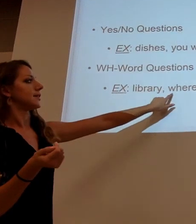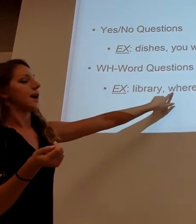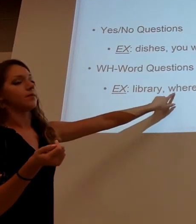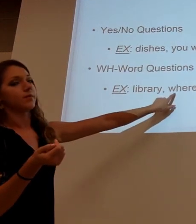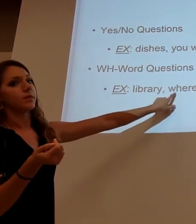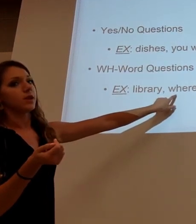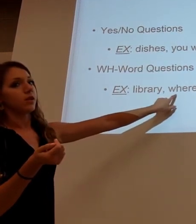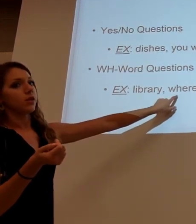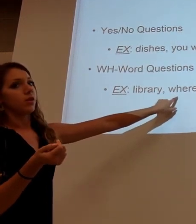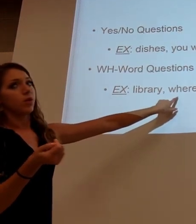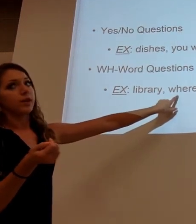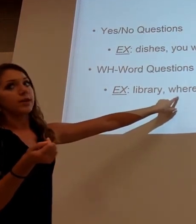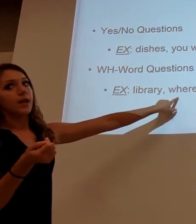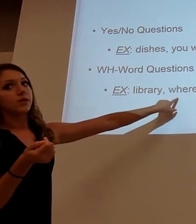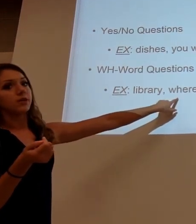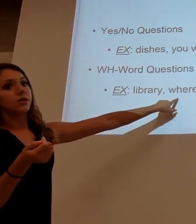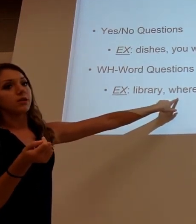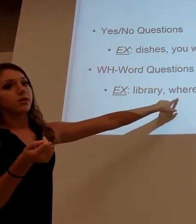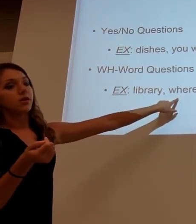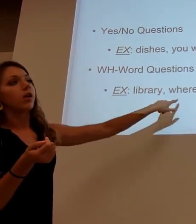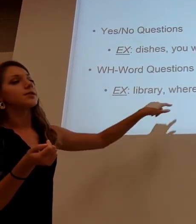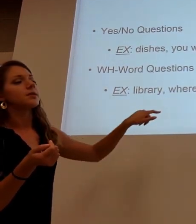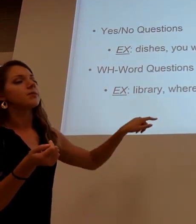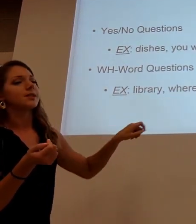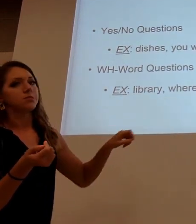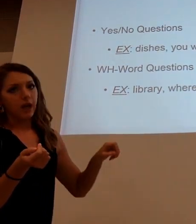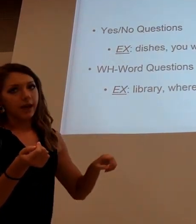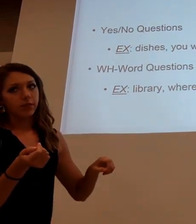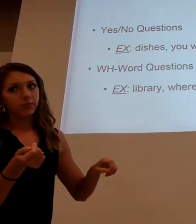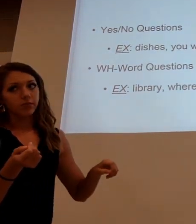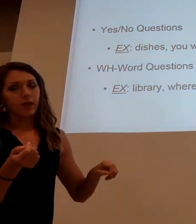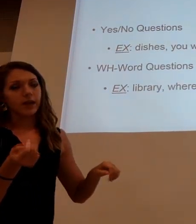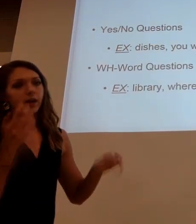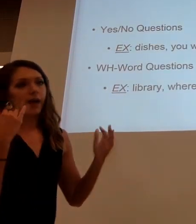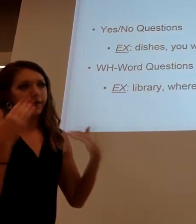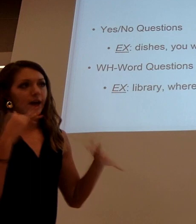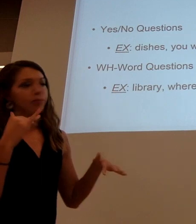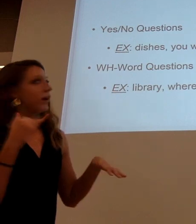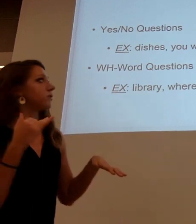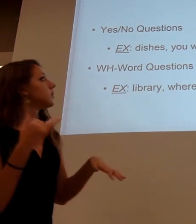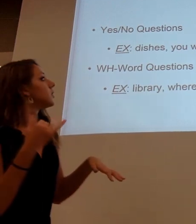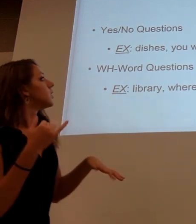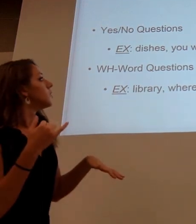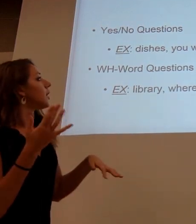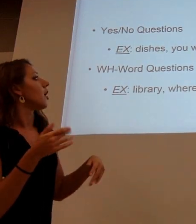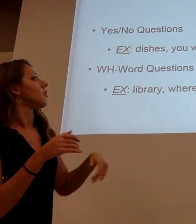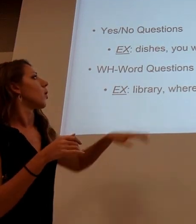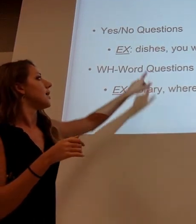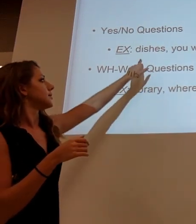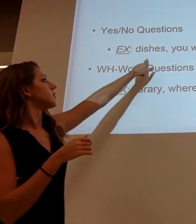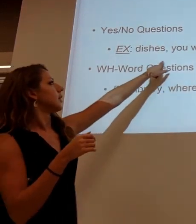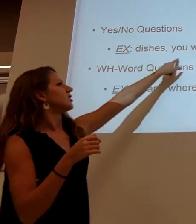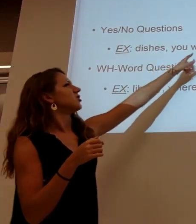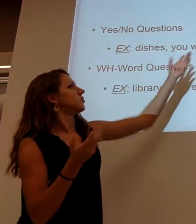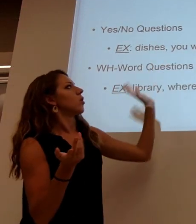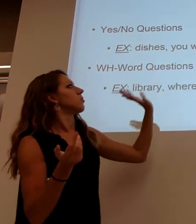that word at the end. Sometimes it's implied, and he'll have the eyebrows, but otherwise they're like just